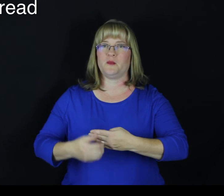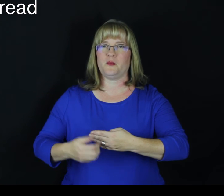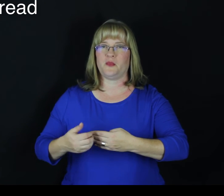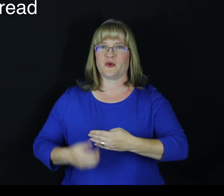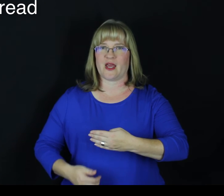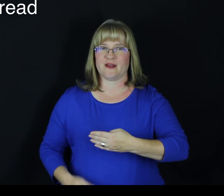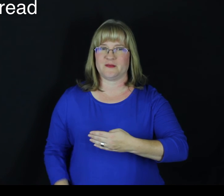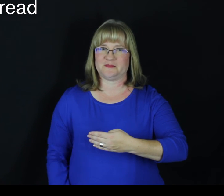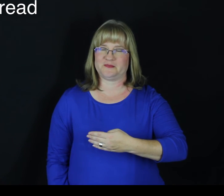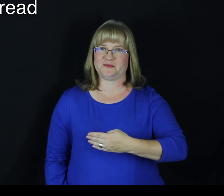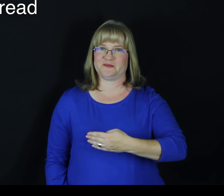bread.